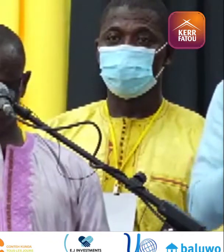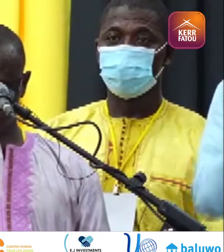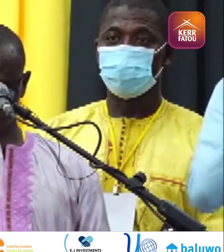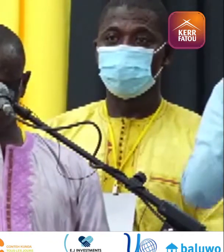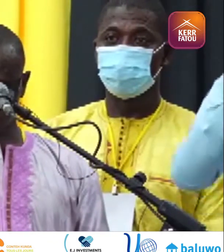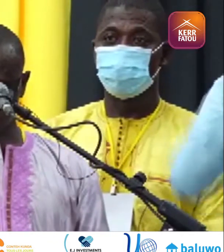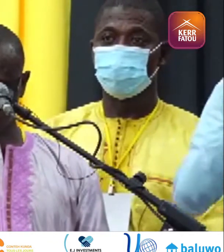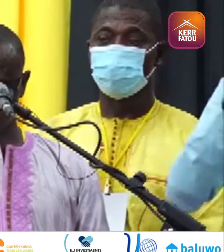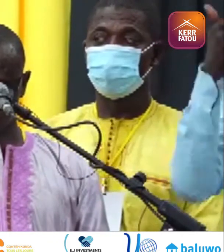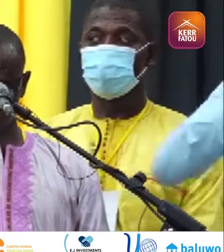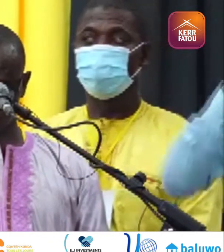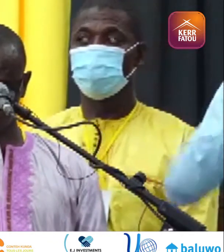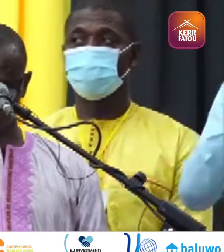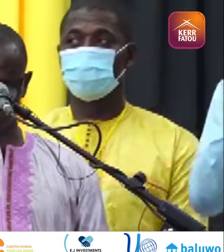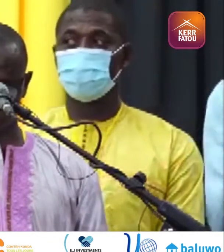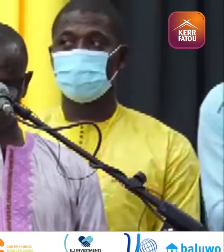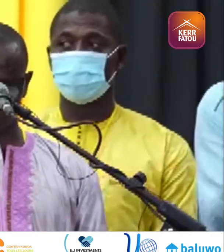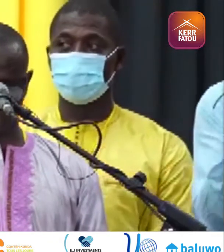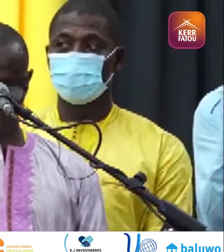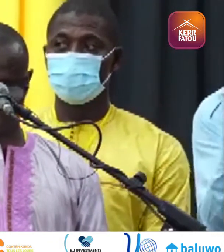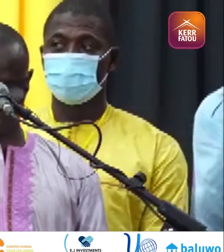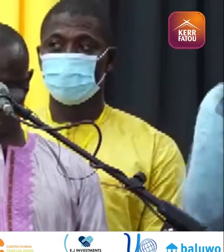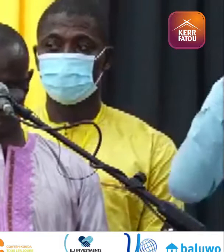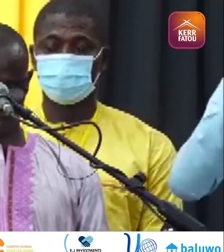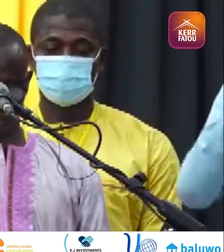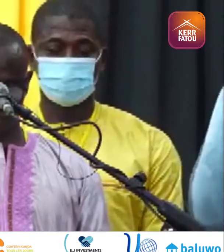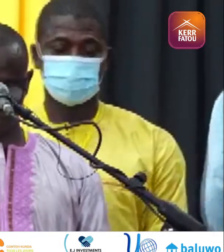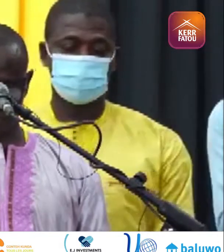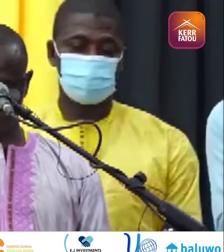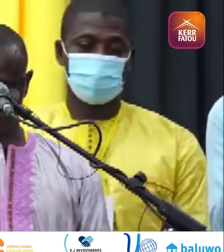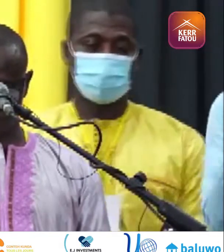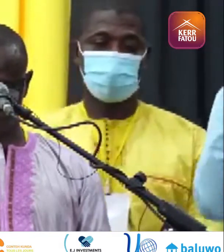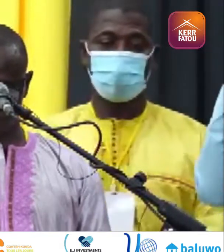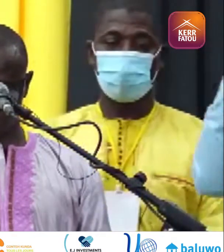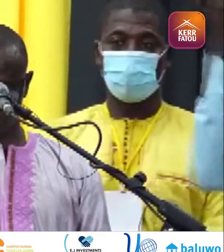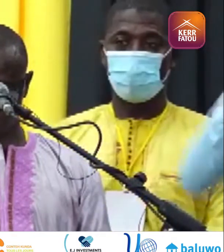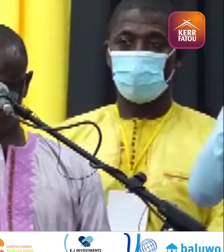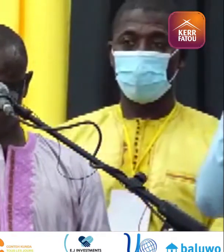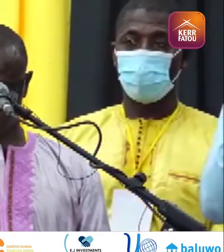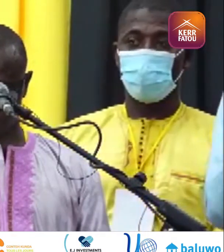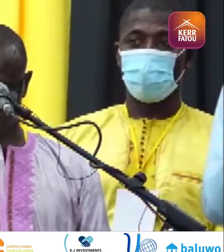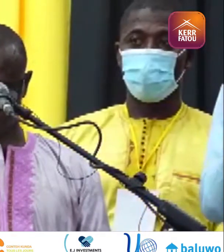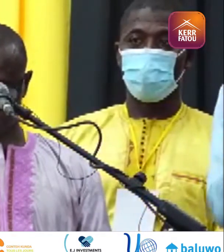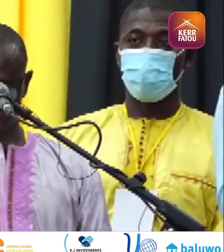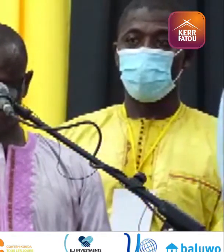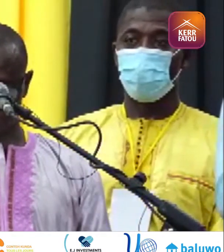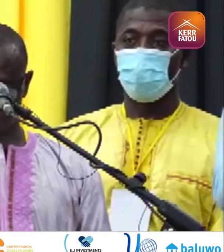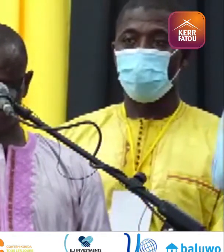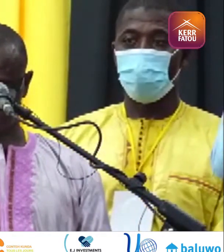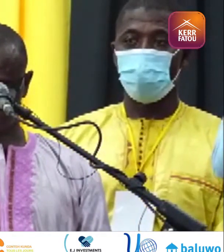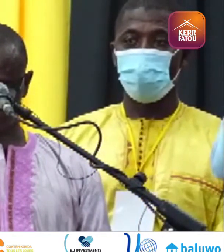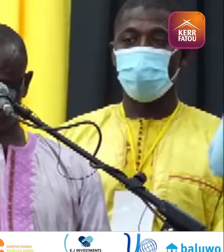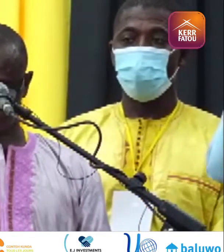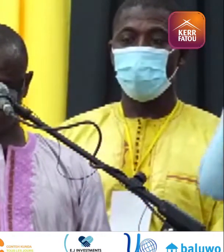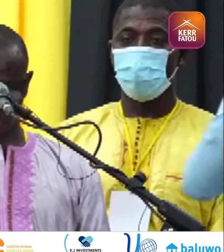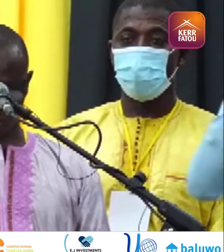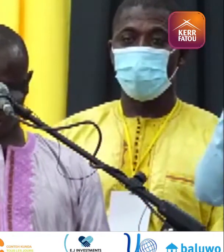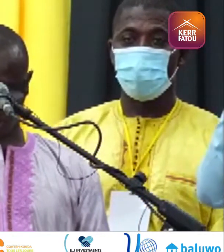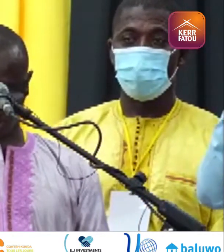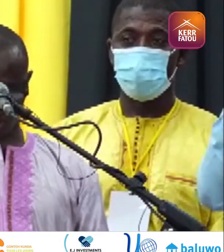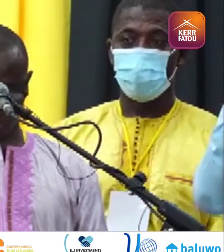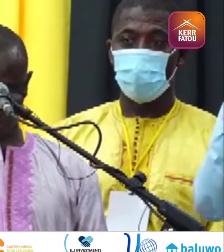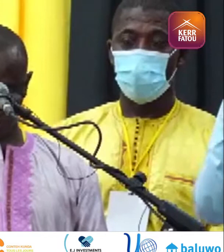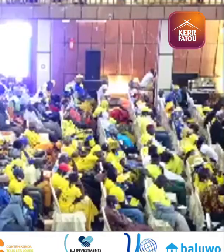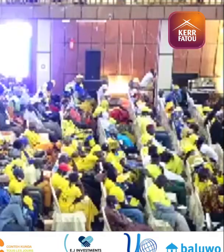17 is subsection 2, paragraph 118, by deleting the word constituency and replace it with the